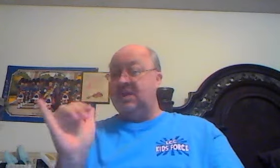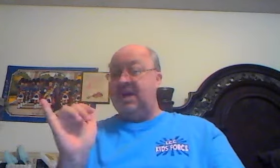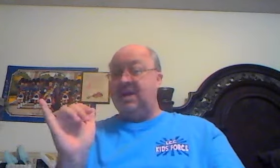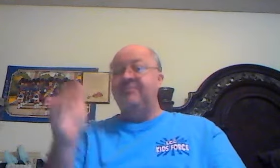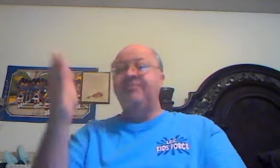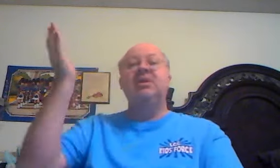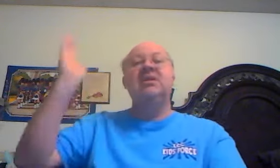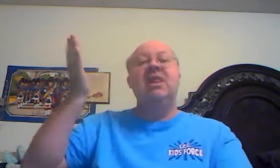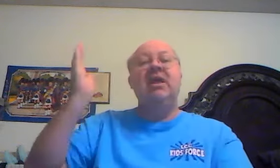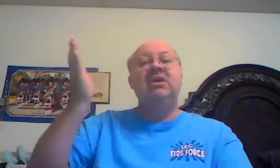like